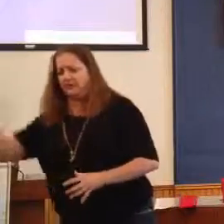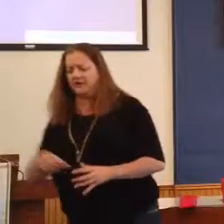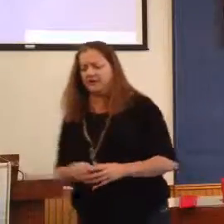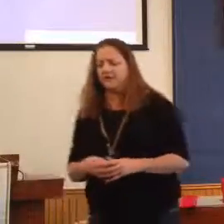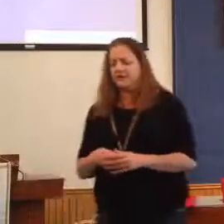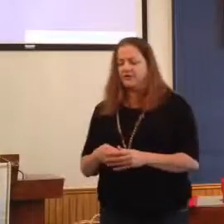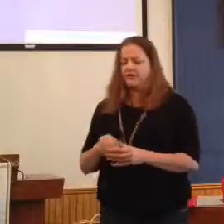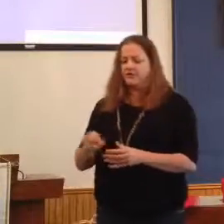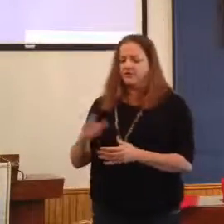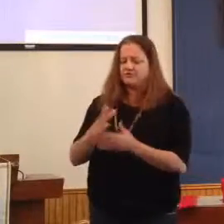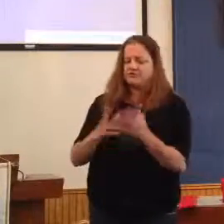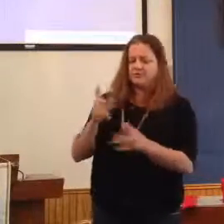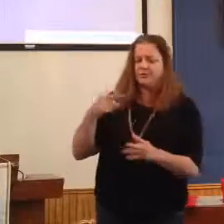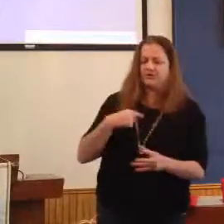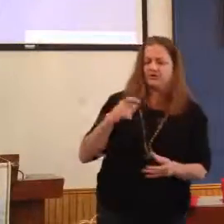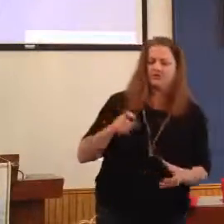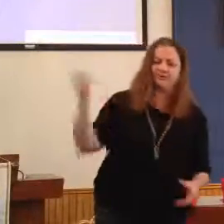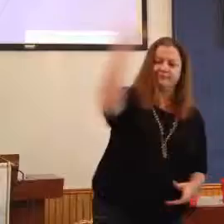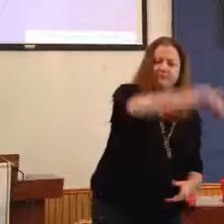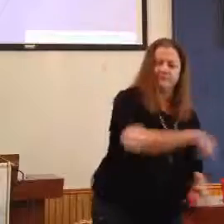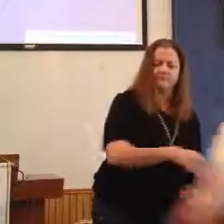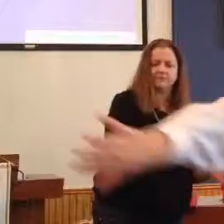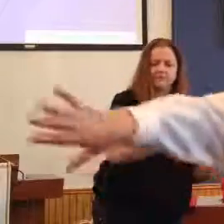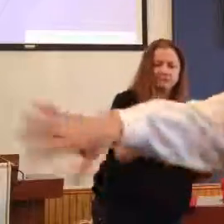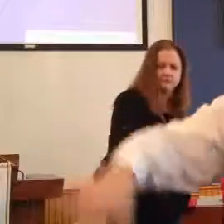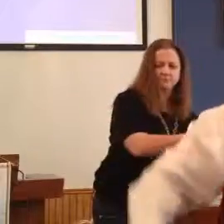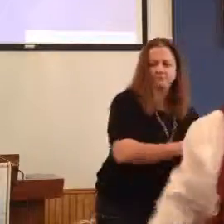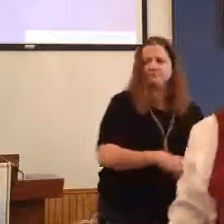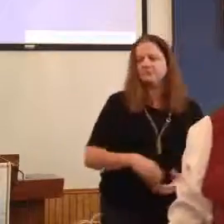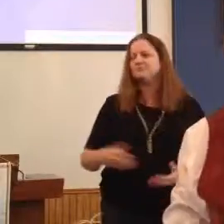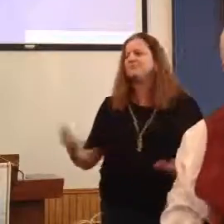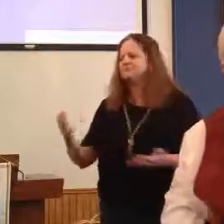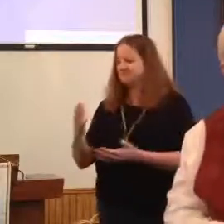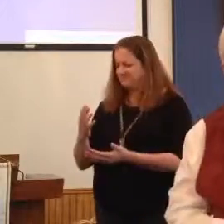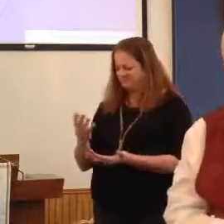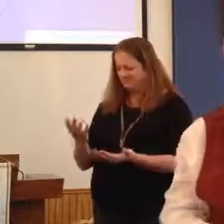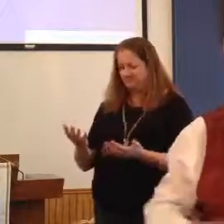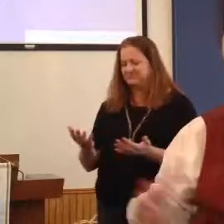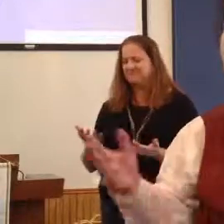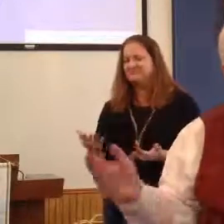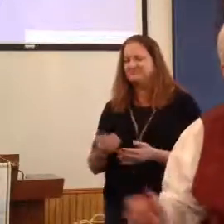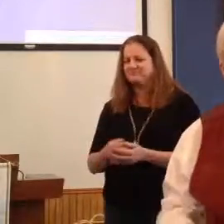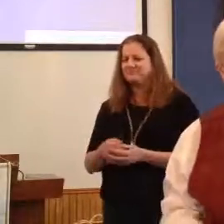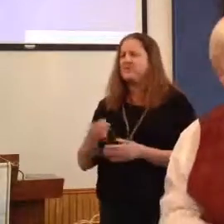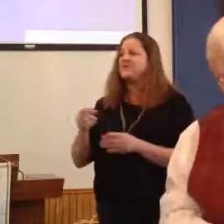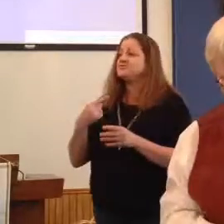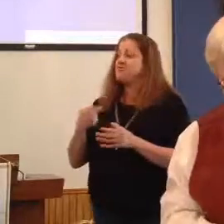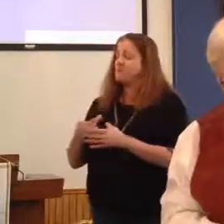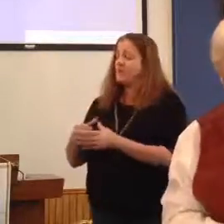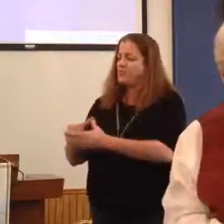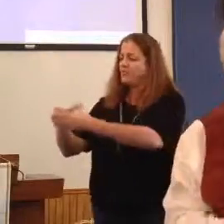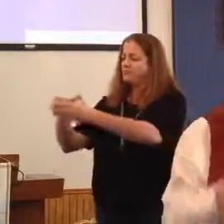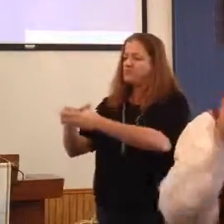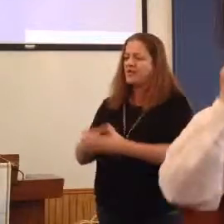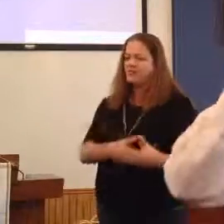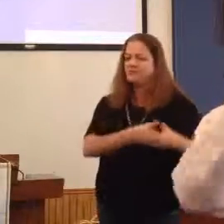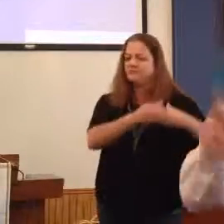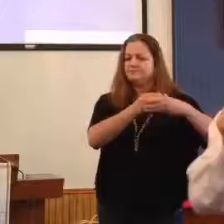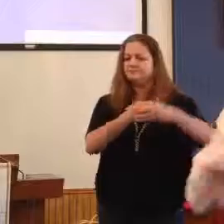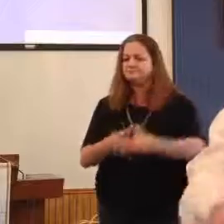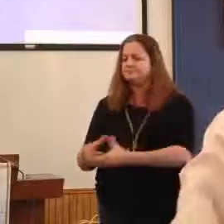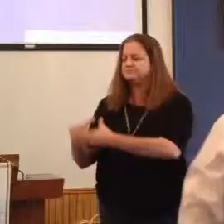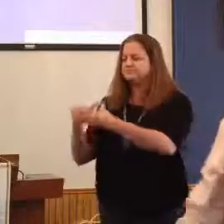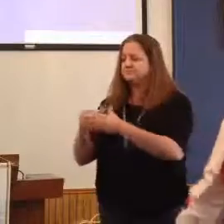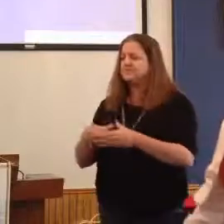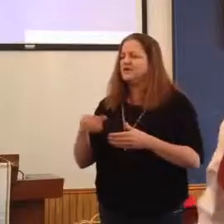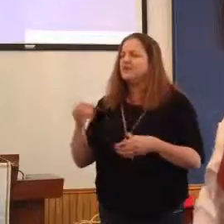Maybe we need to negotiate with this one over here to follow, so we can move together. We need